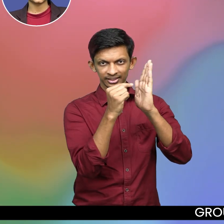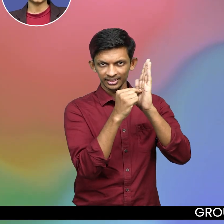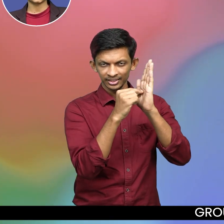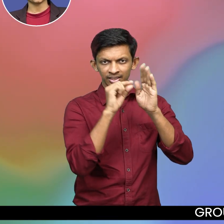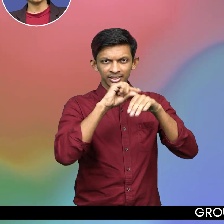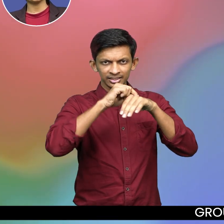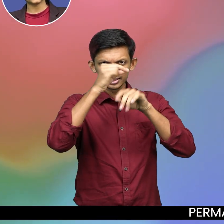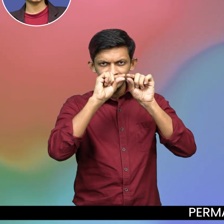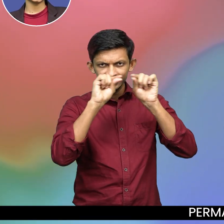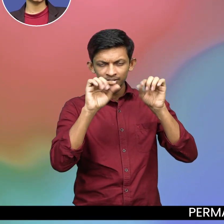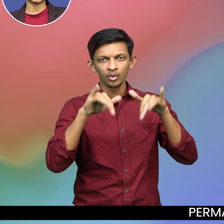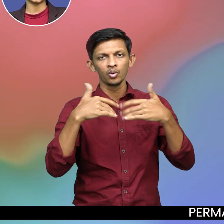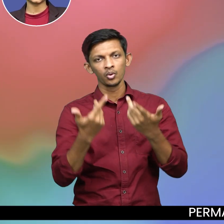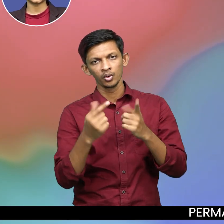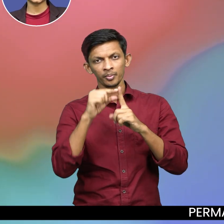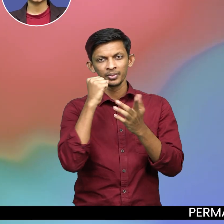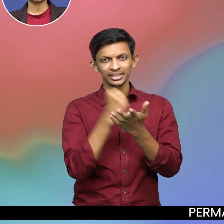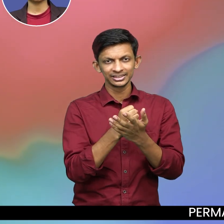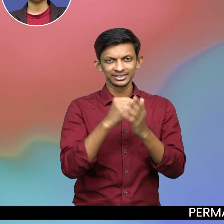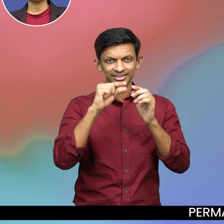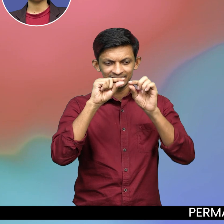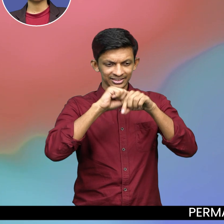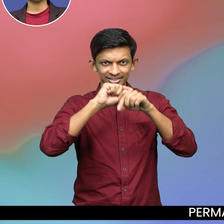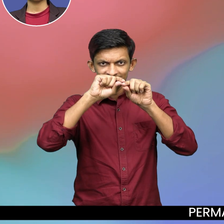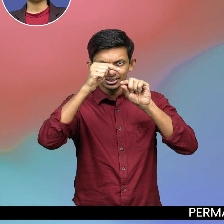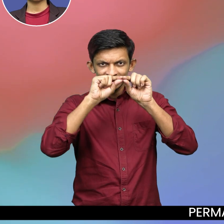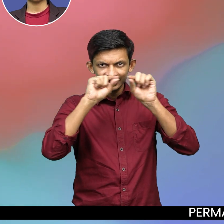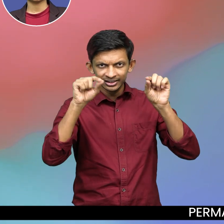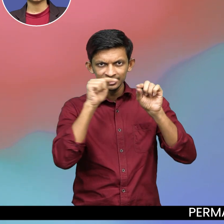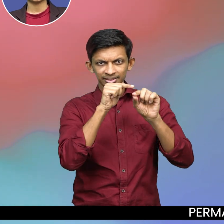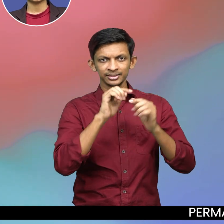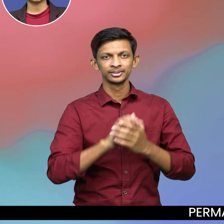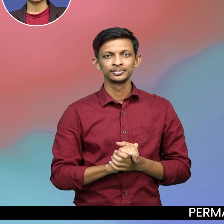Ground tissues or permanent tissues.